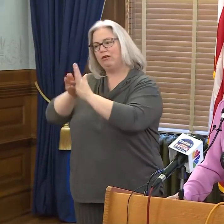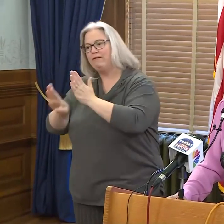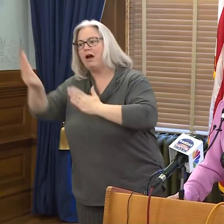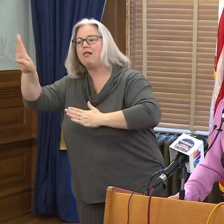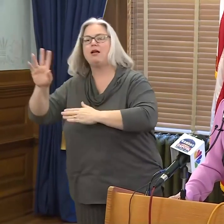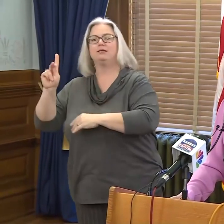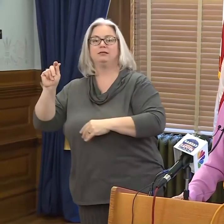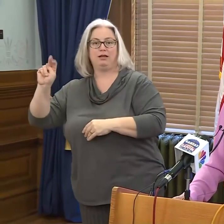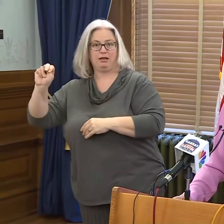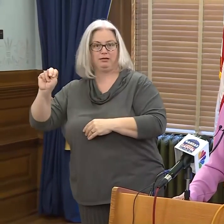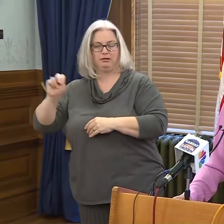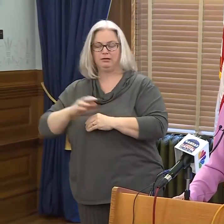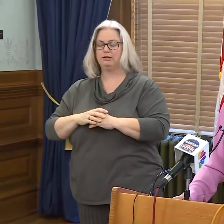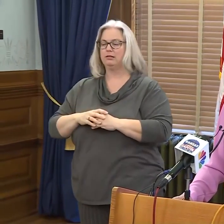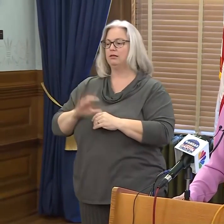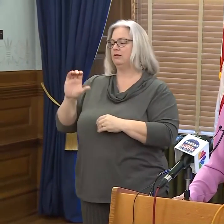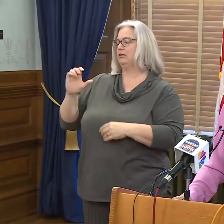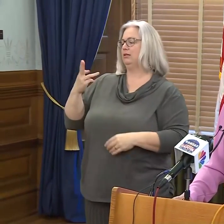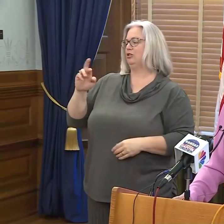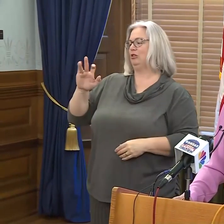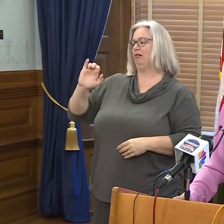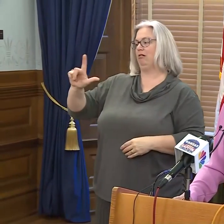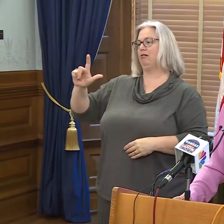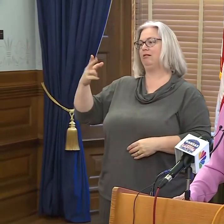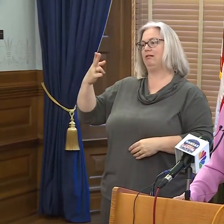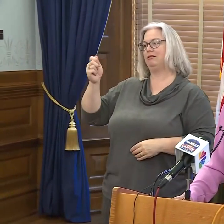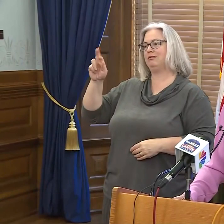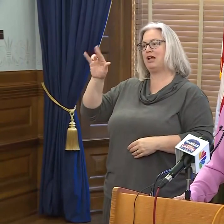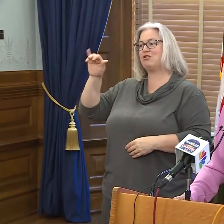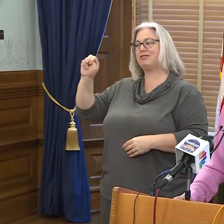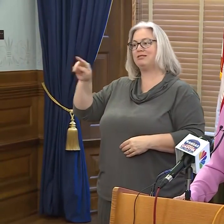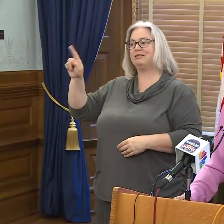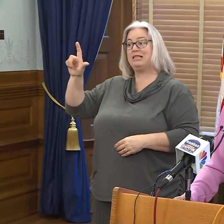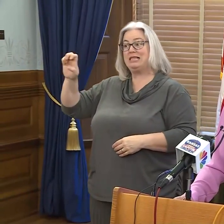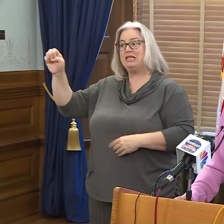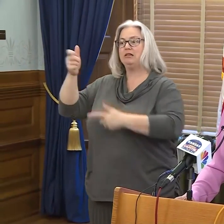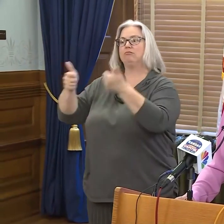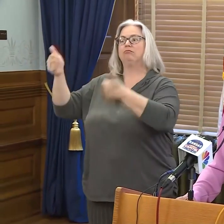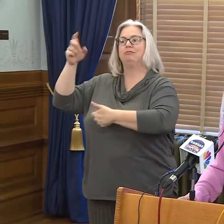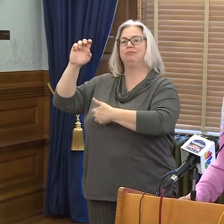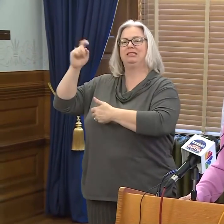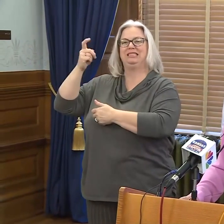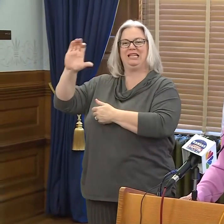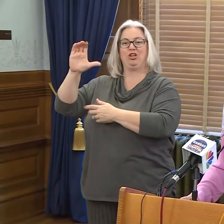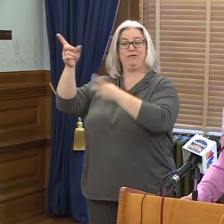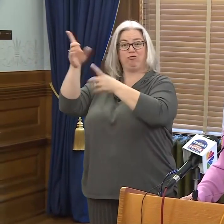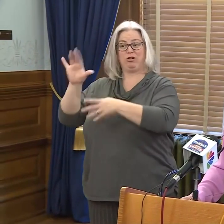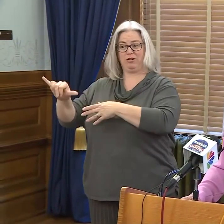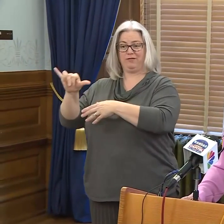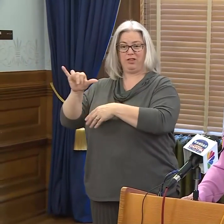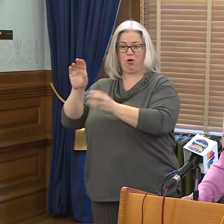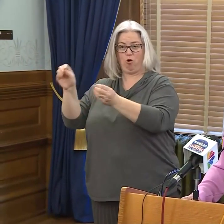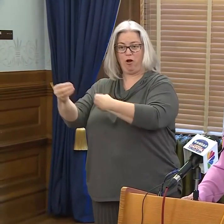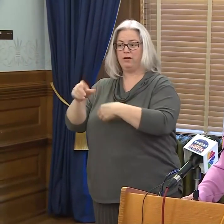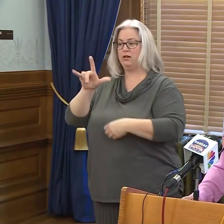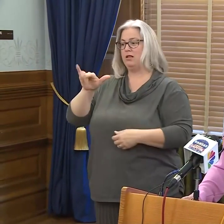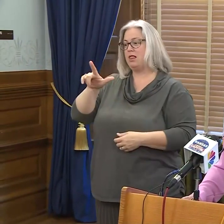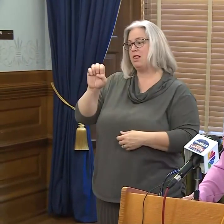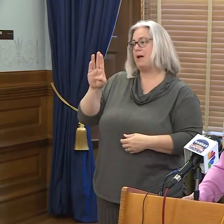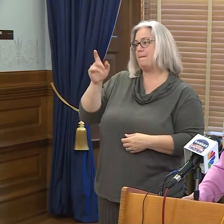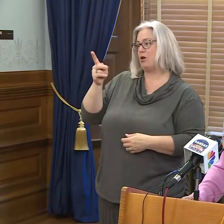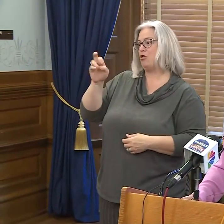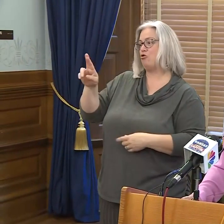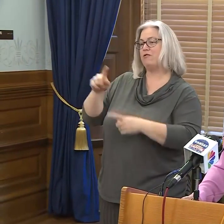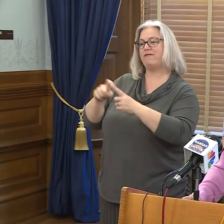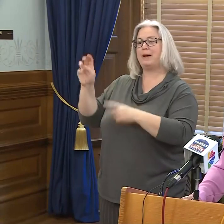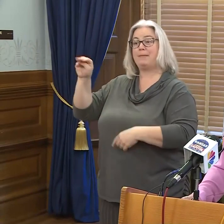Kansas. Cheryl Harrison Lee will be the executive director of the Recovery Office, and Lyle Butler of Manhattan will serve